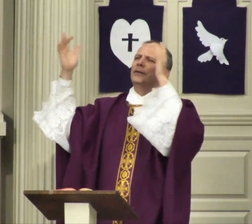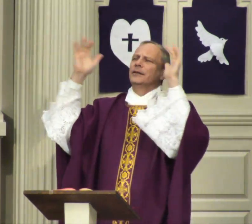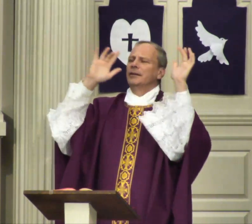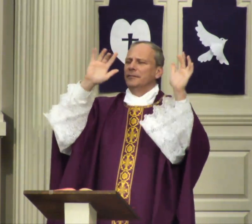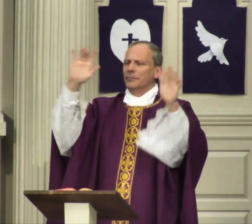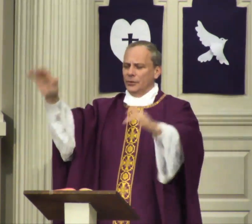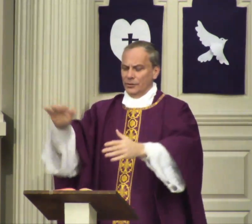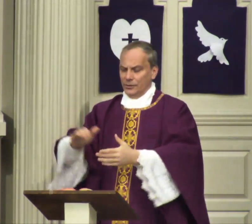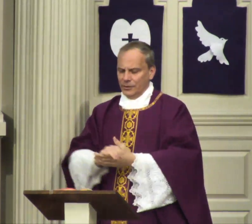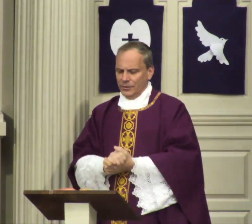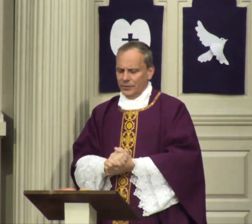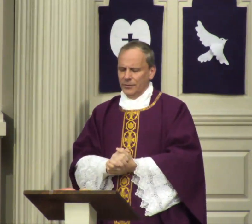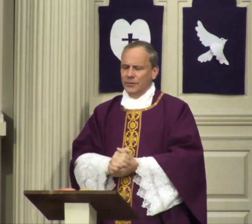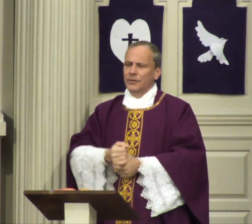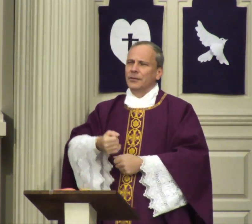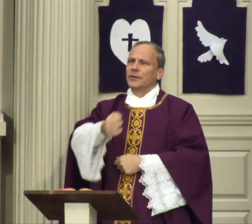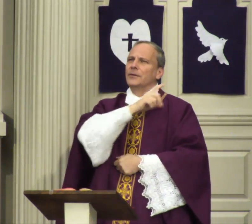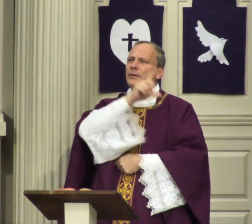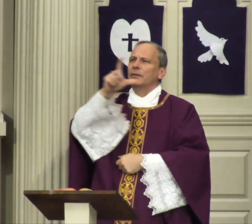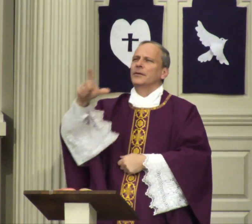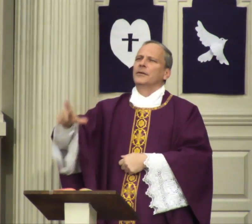Christ, have mercy.